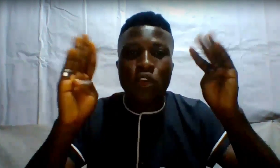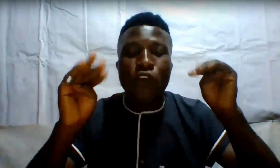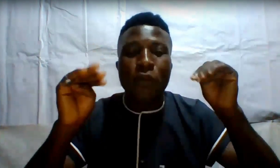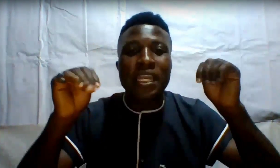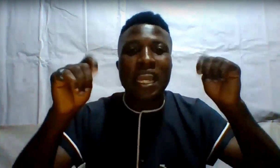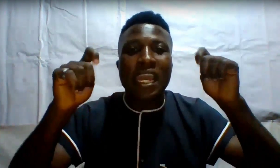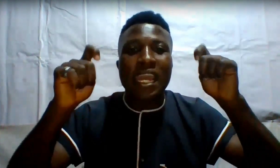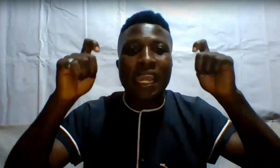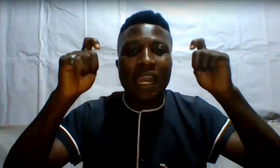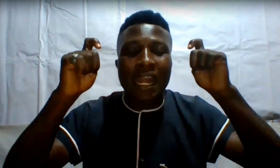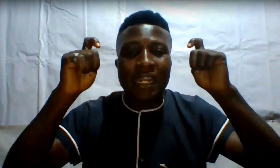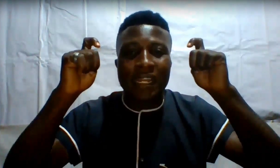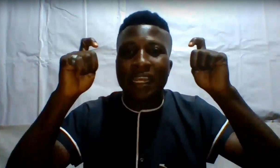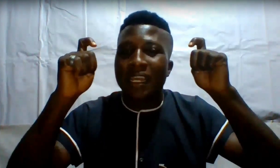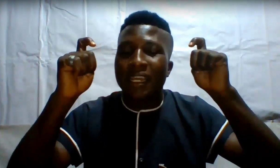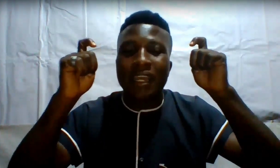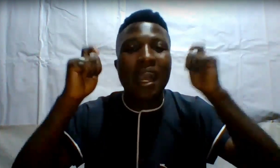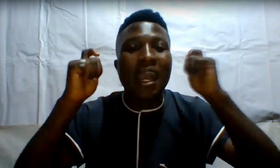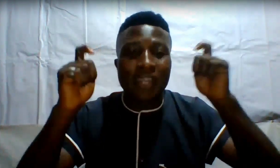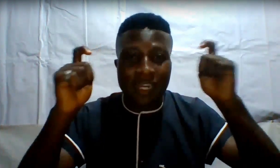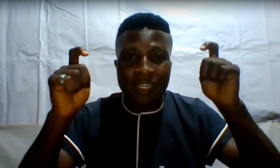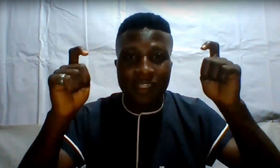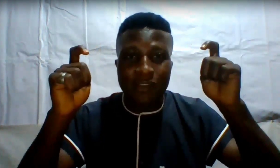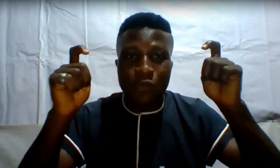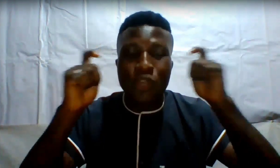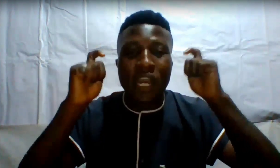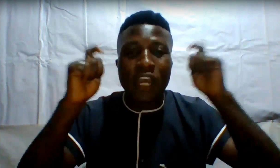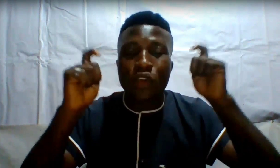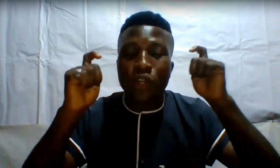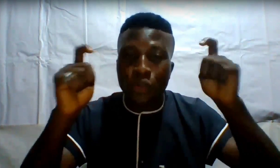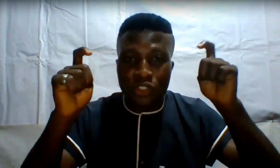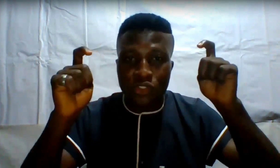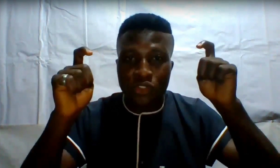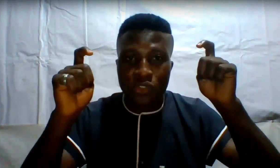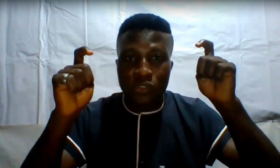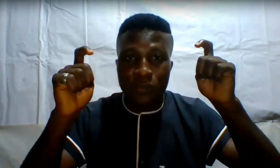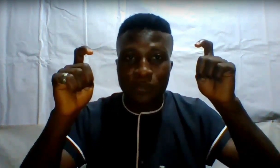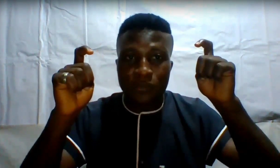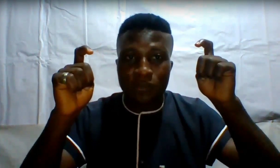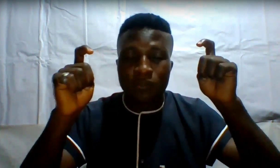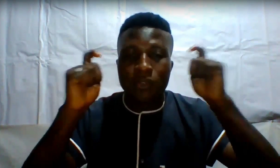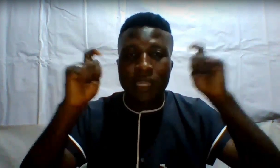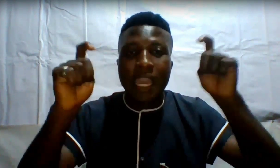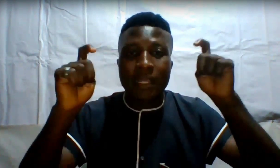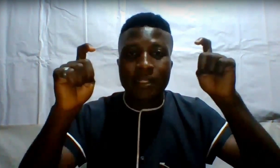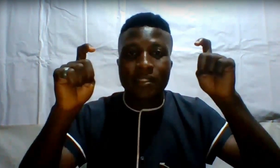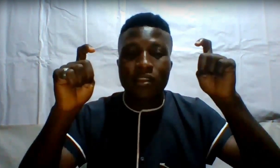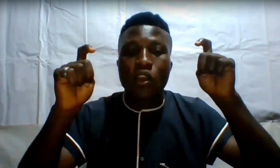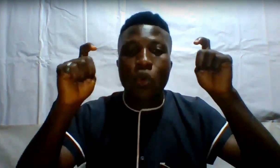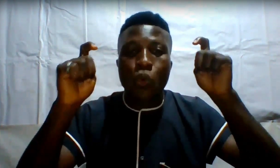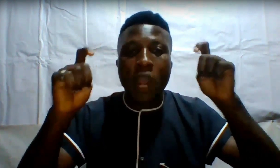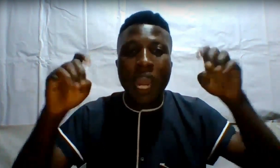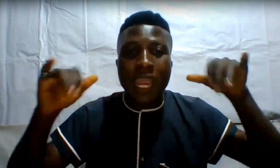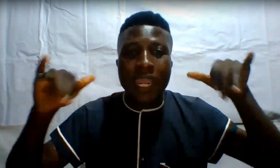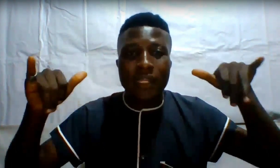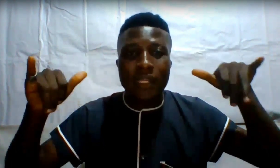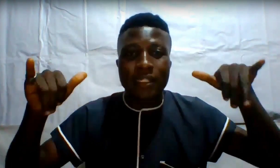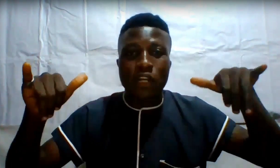clothes. X. Y, the aeroplane is taking off, or according to Deborah, holla,